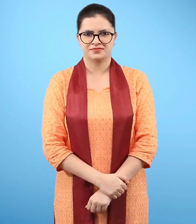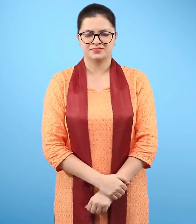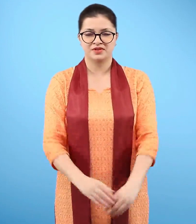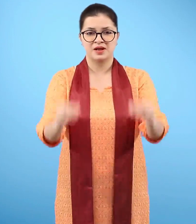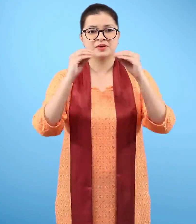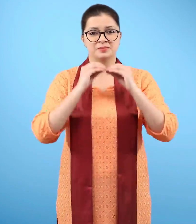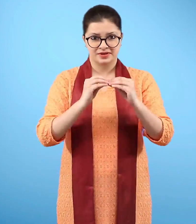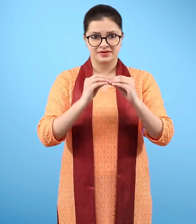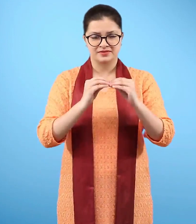B.